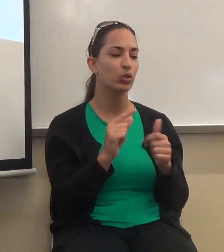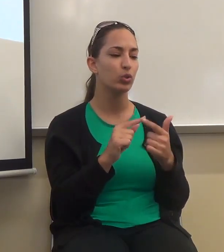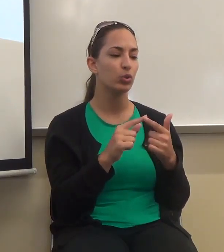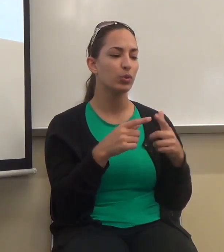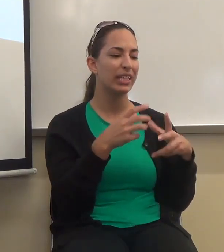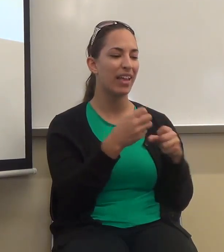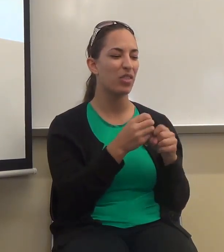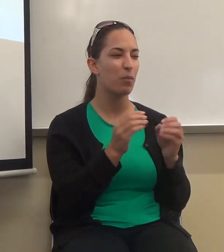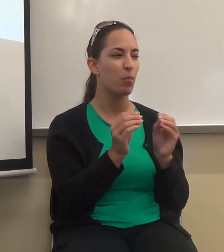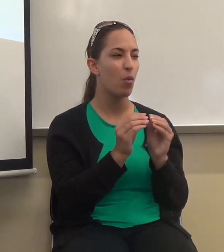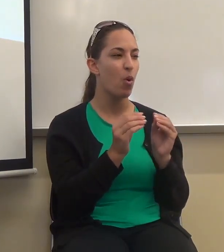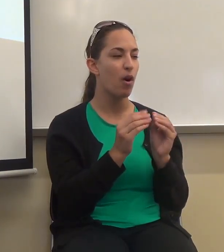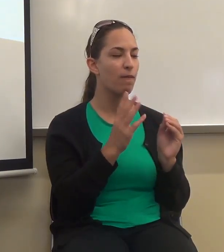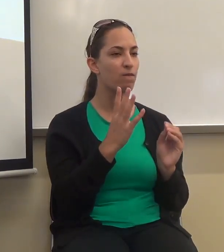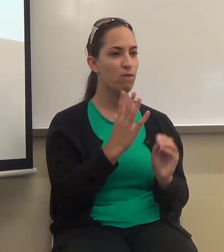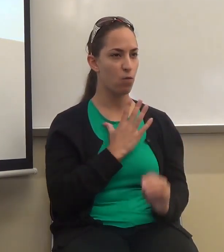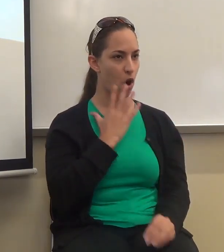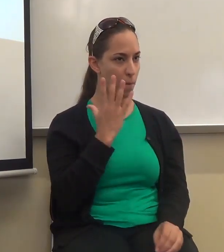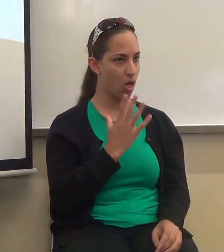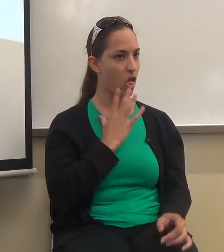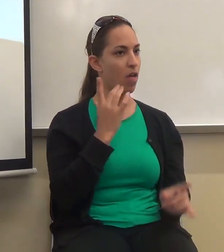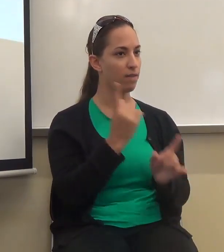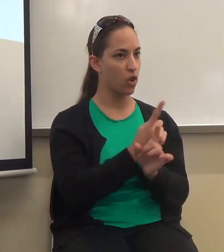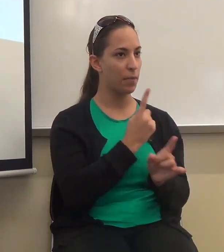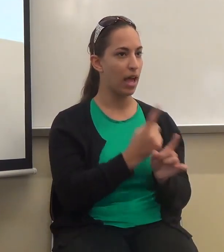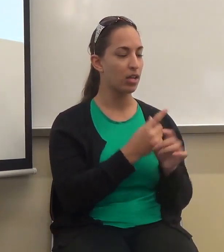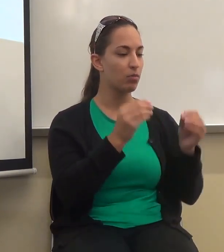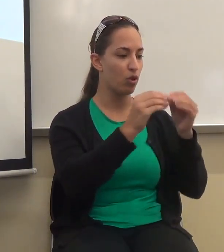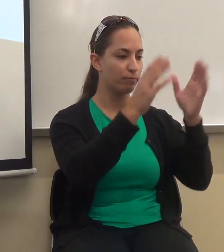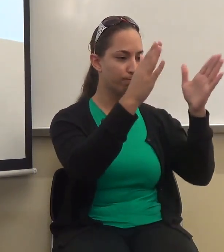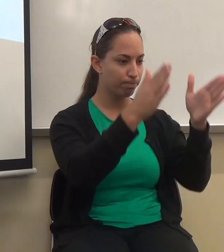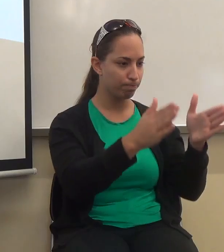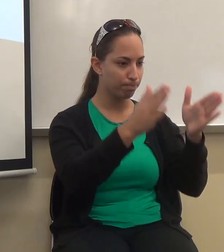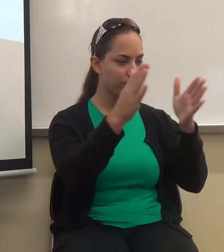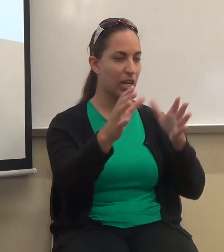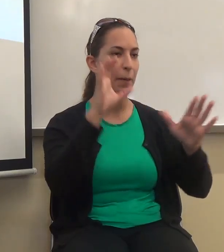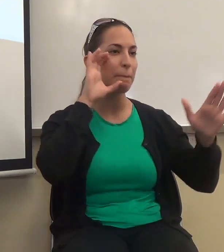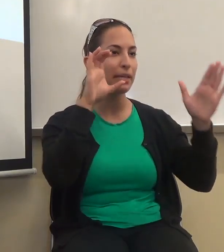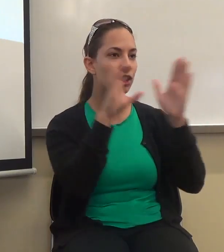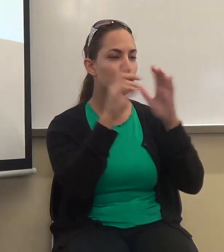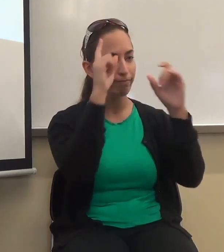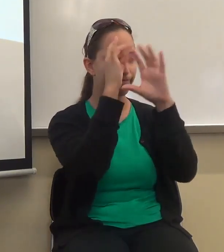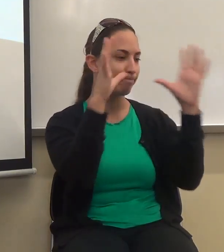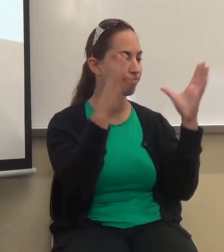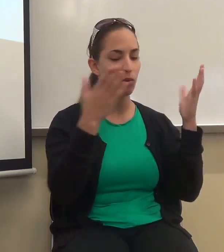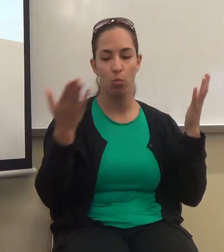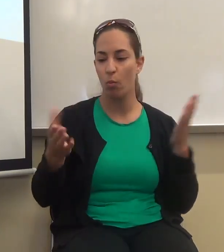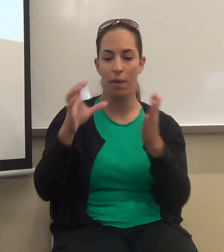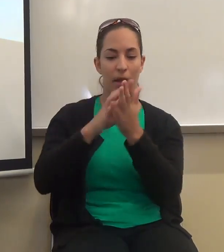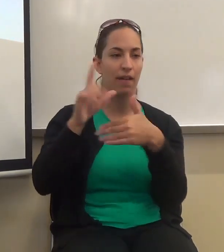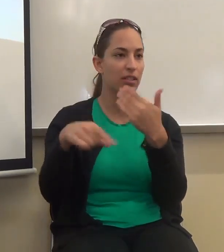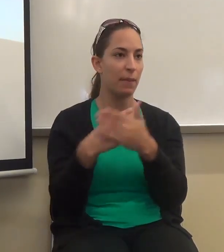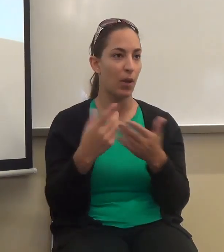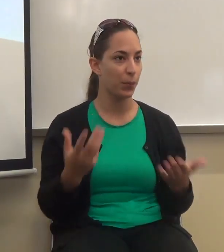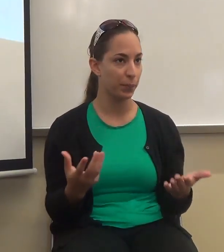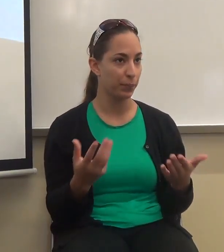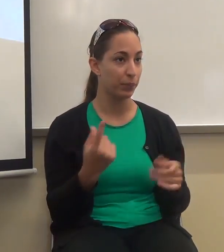more formalized. We're trying to get them into a more formal picture of what the paragraph is. So on